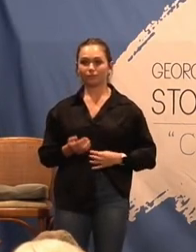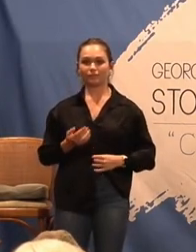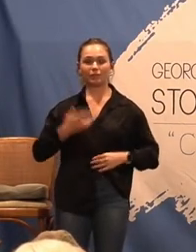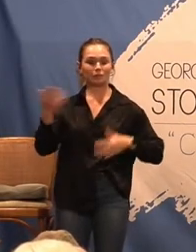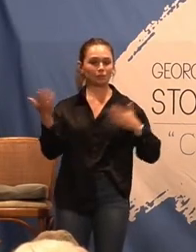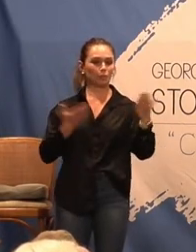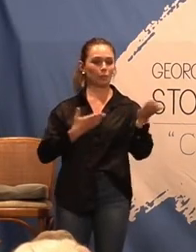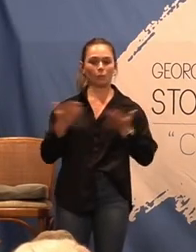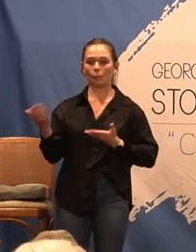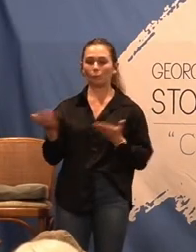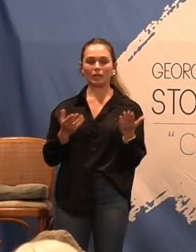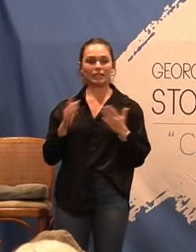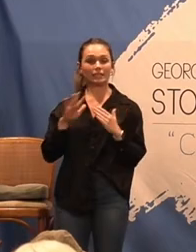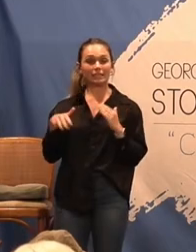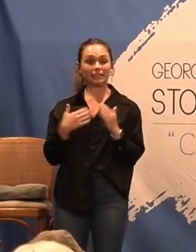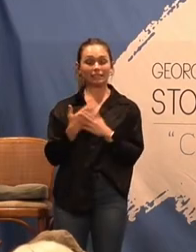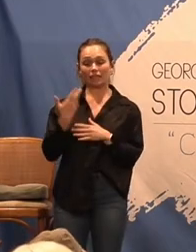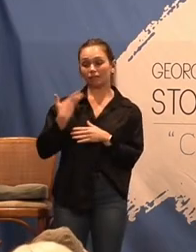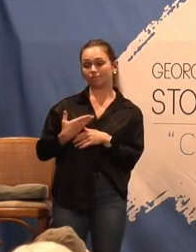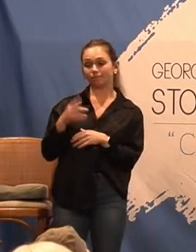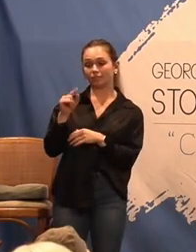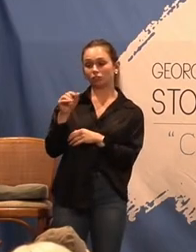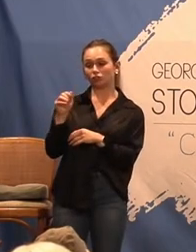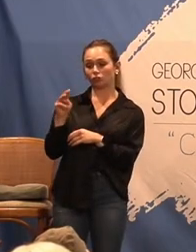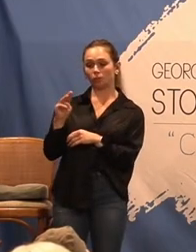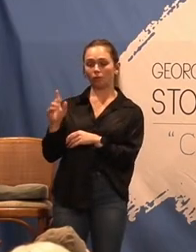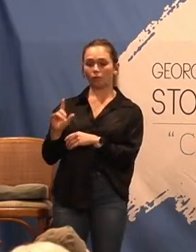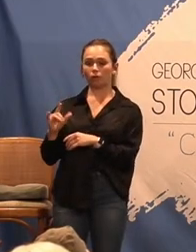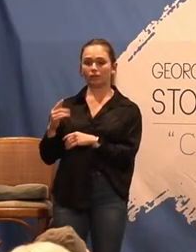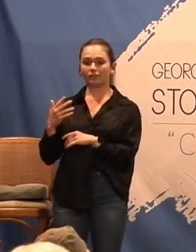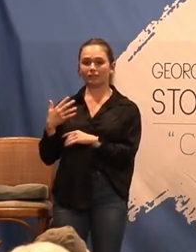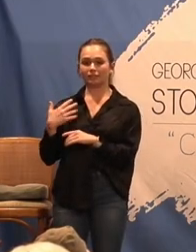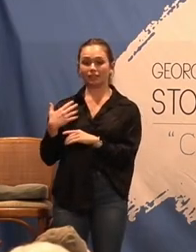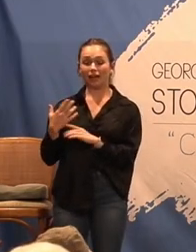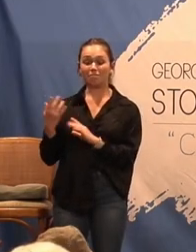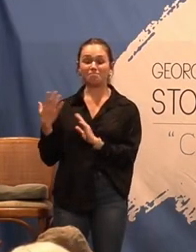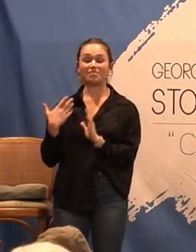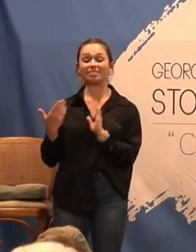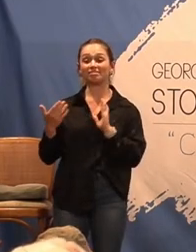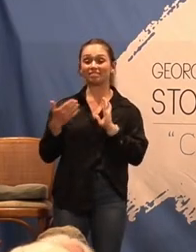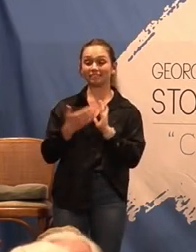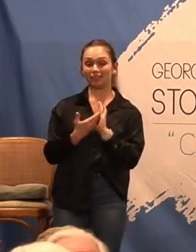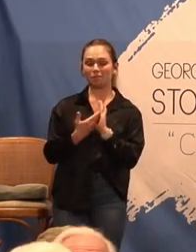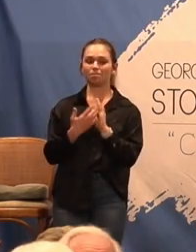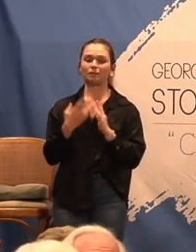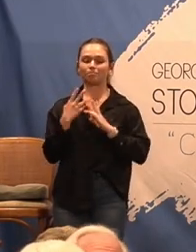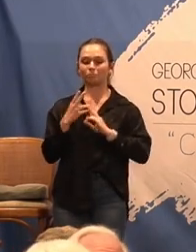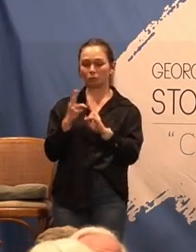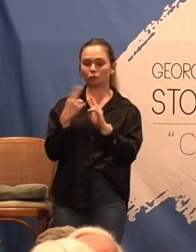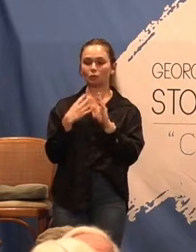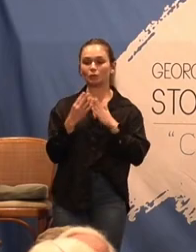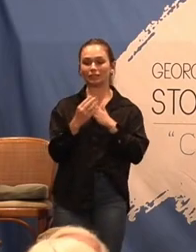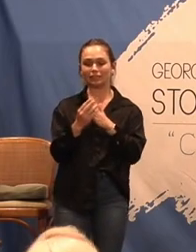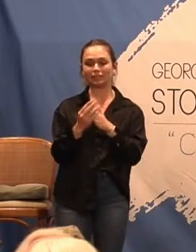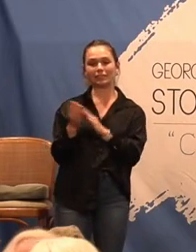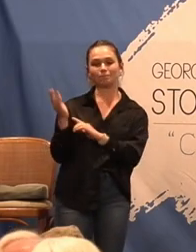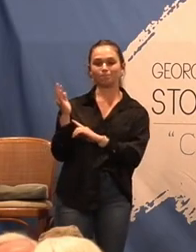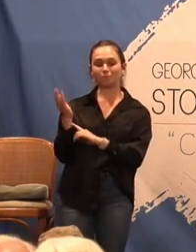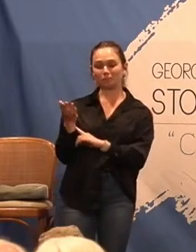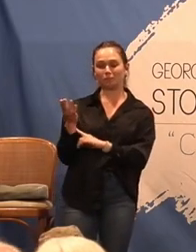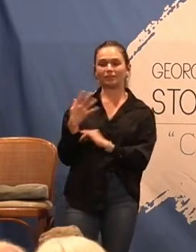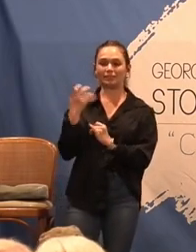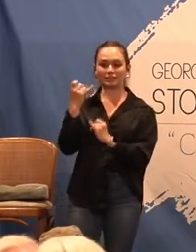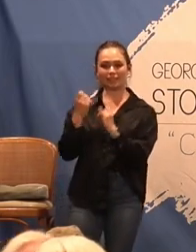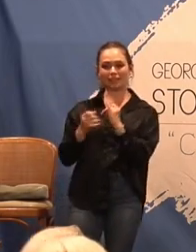Welcome, everyone. I'm Tom Lawrence. I have once again been granted the honor of leading and emceeing the